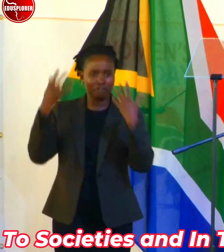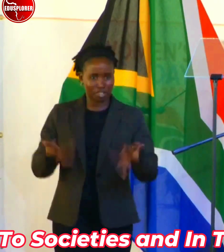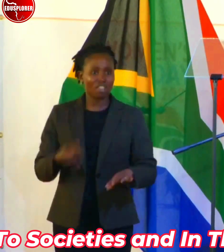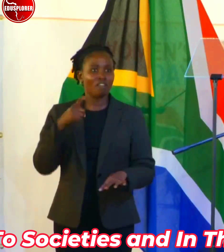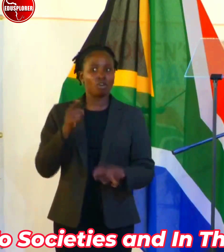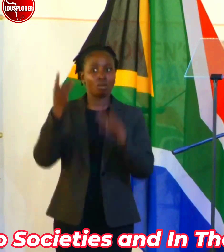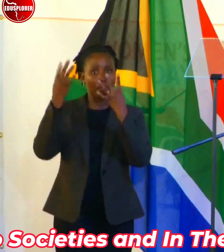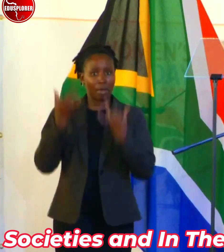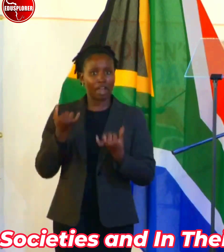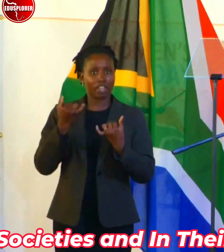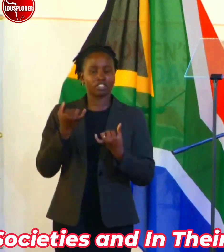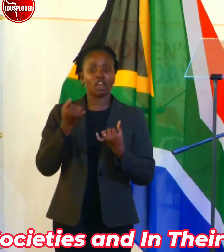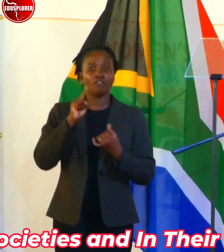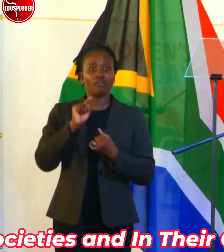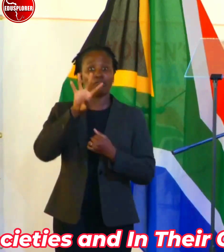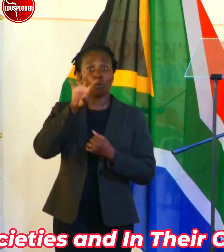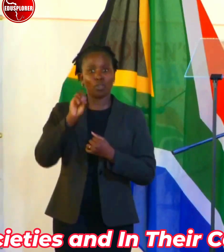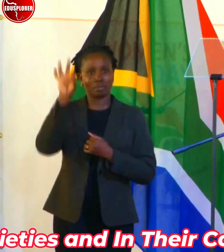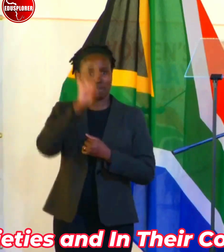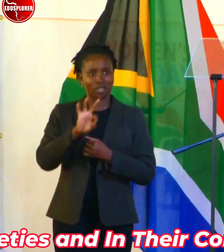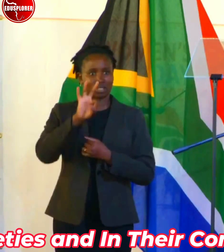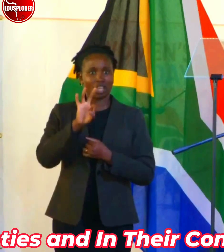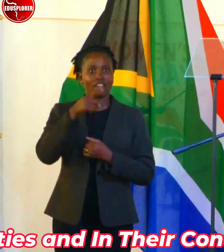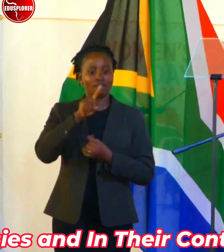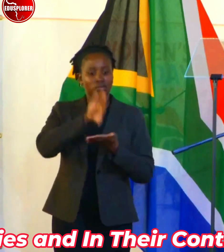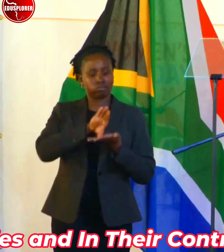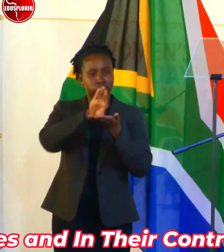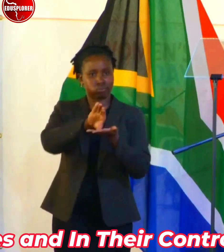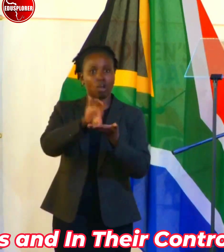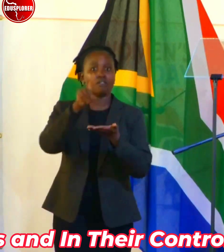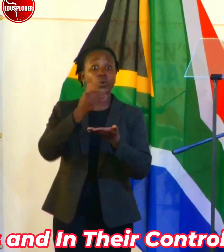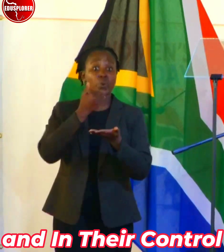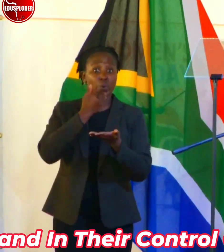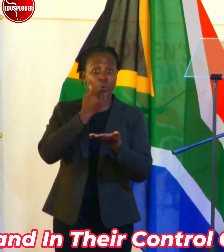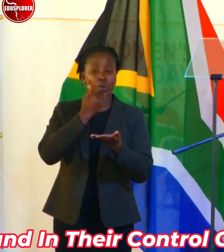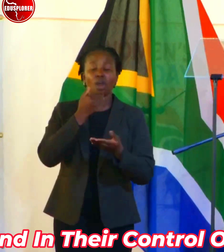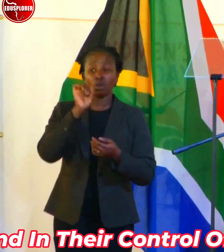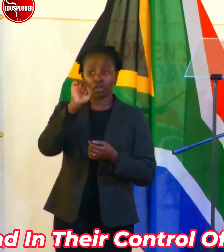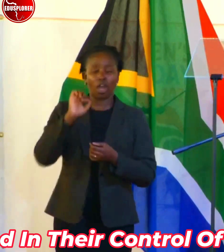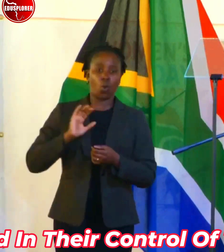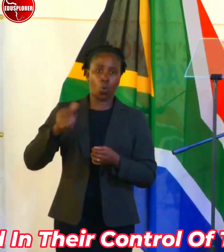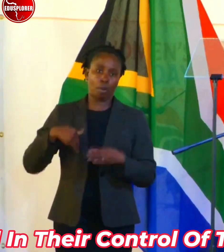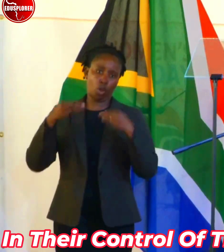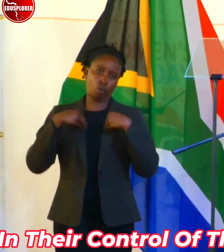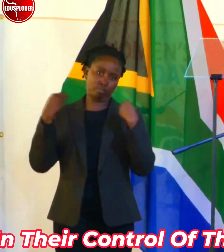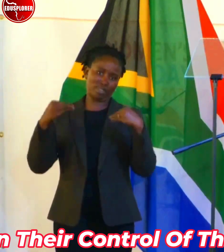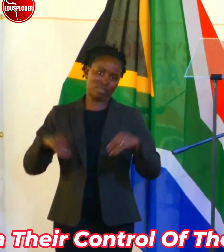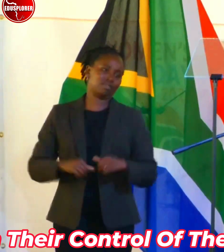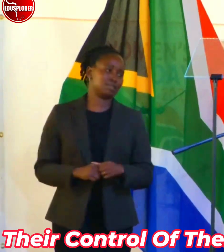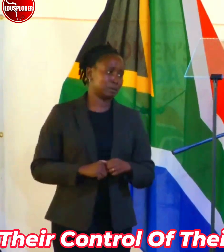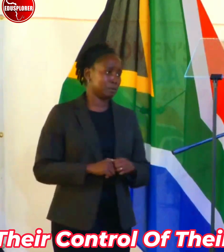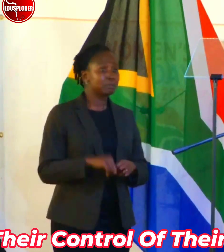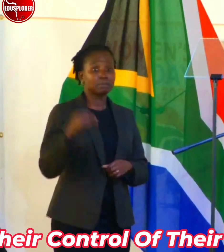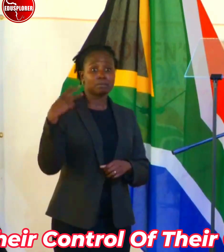least 40% of public procurement to women-owned businesses. And Minister